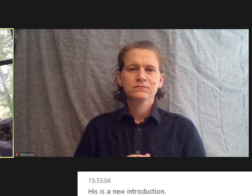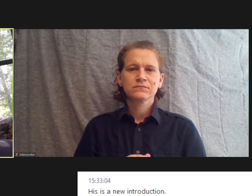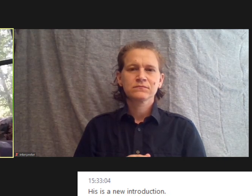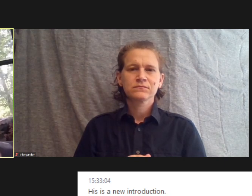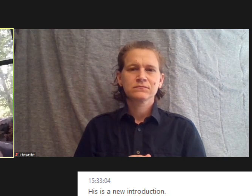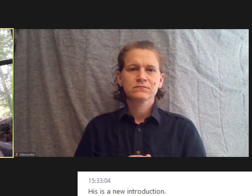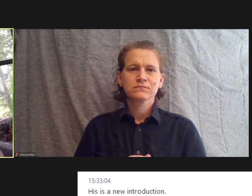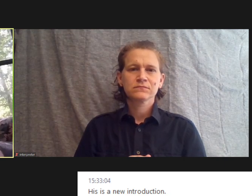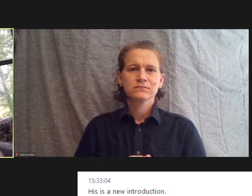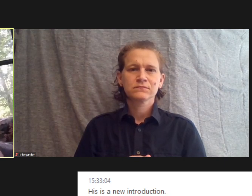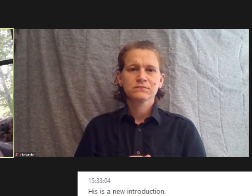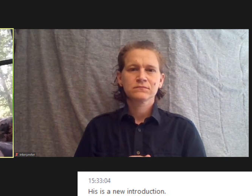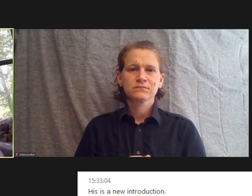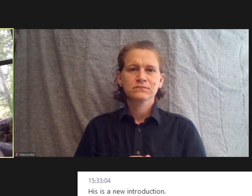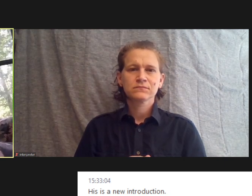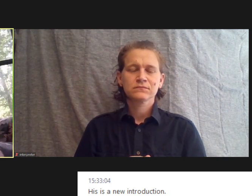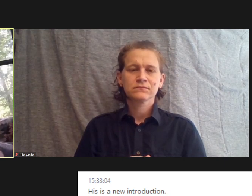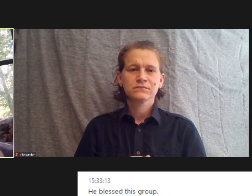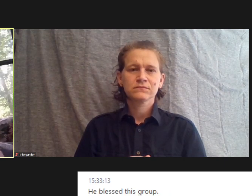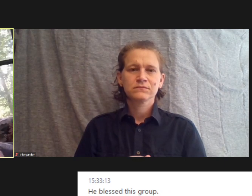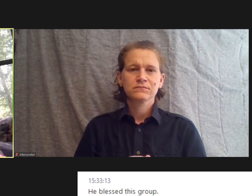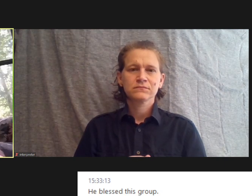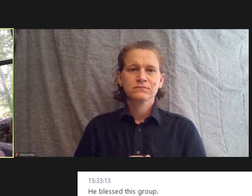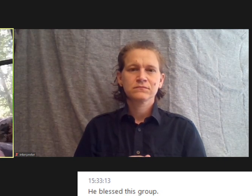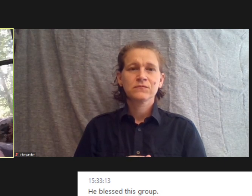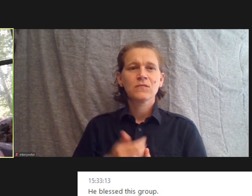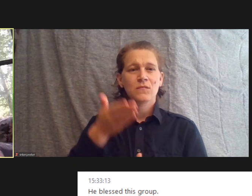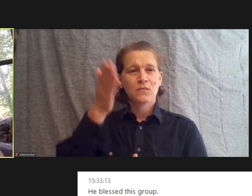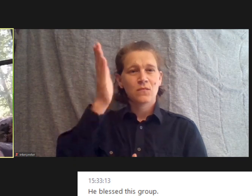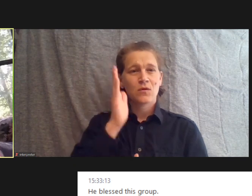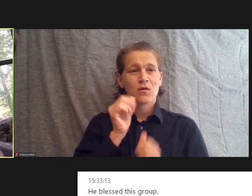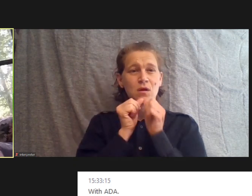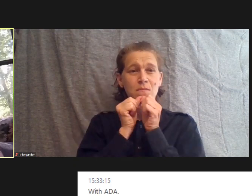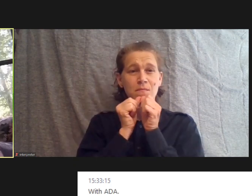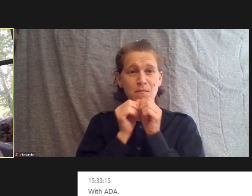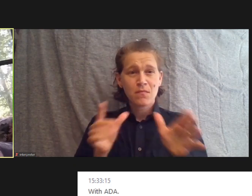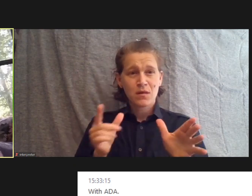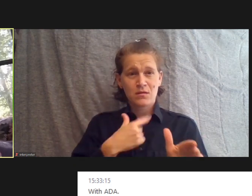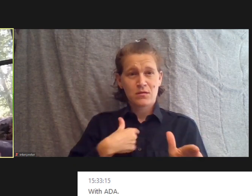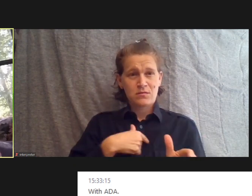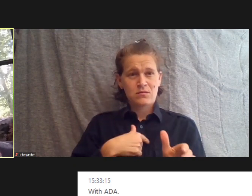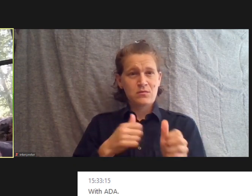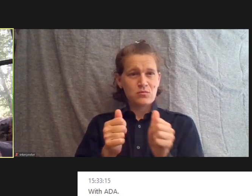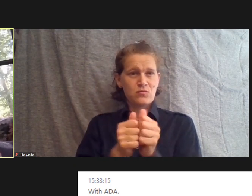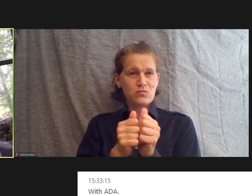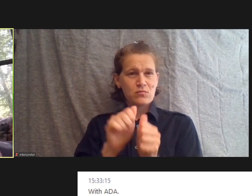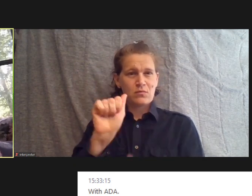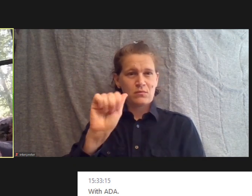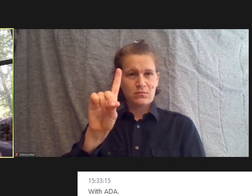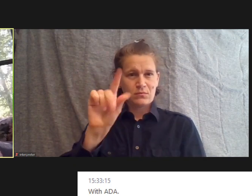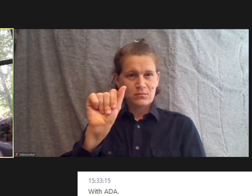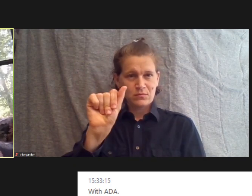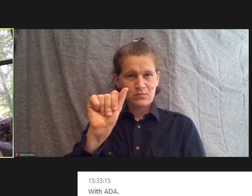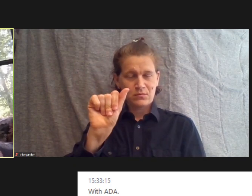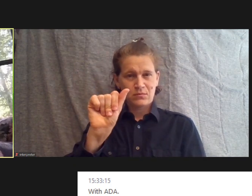He blessed this group with ADA and specialty